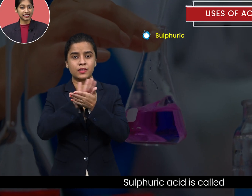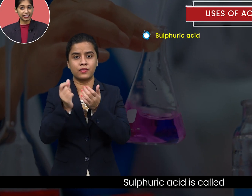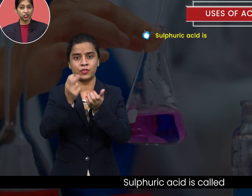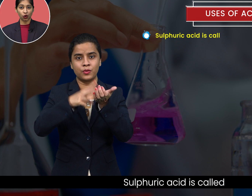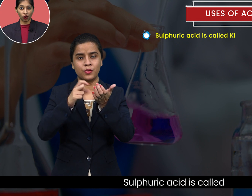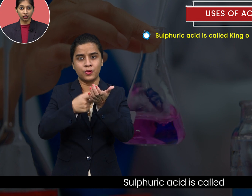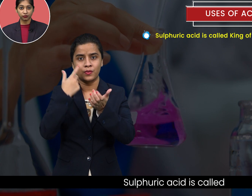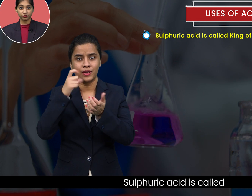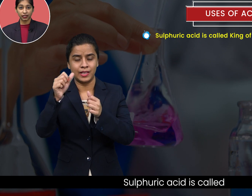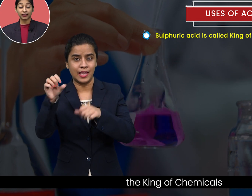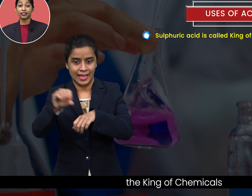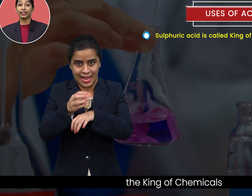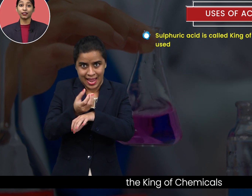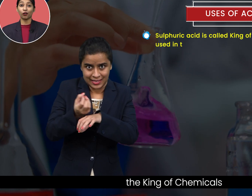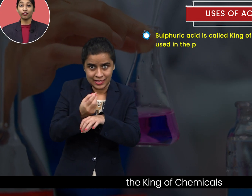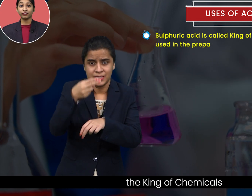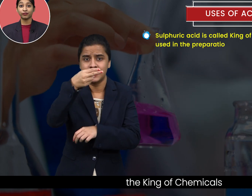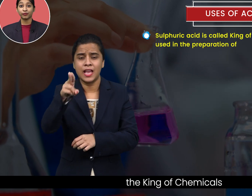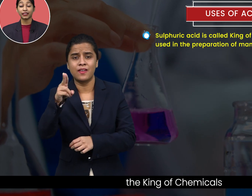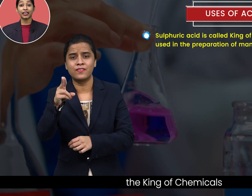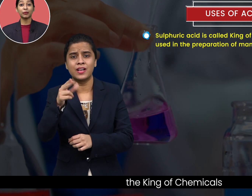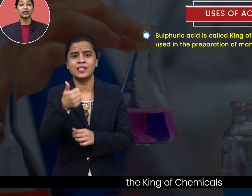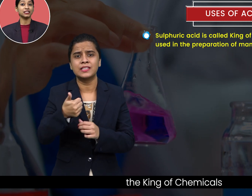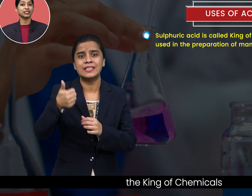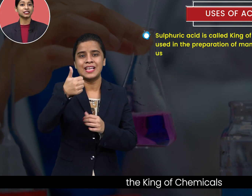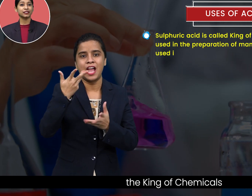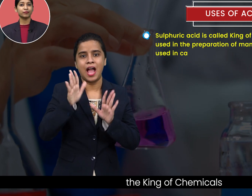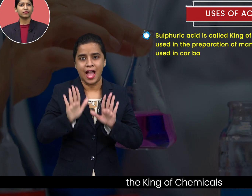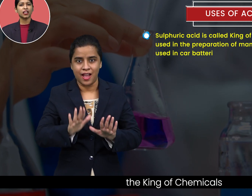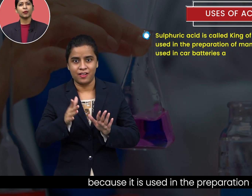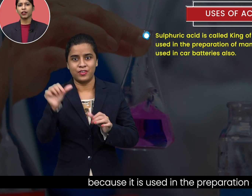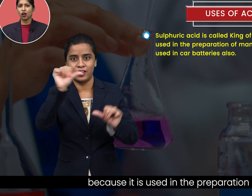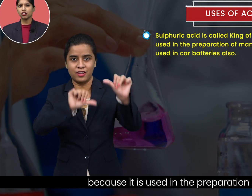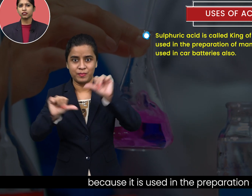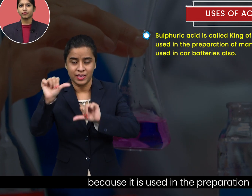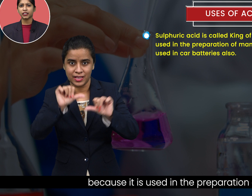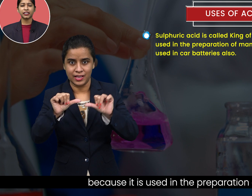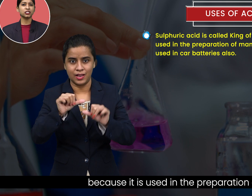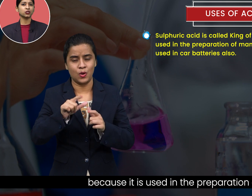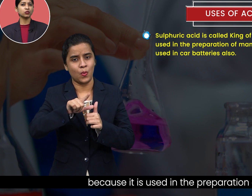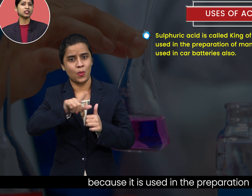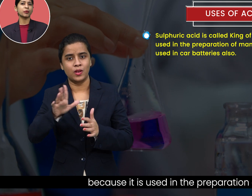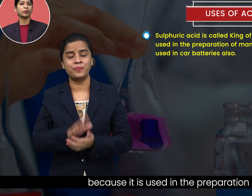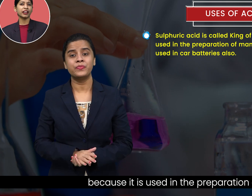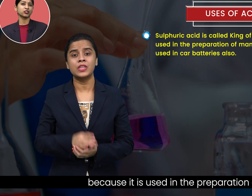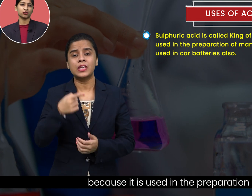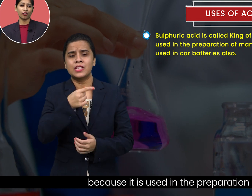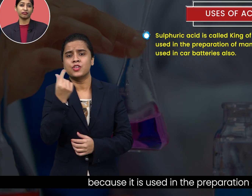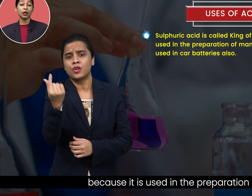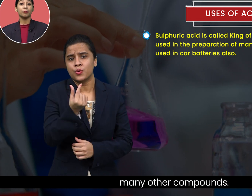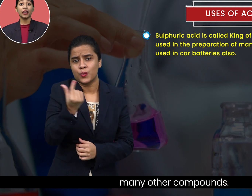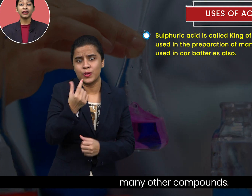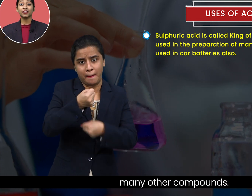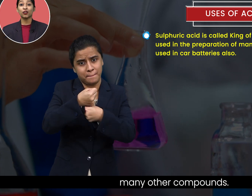Sulfuric acid is called the king of chemicals because it is used in the preparation